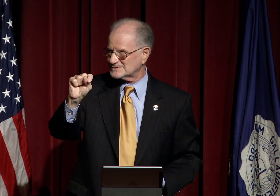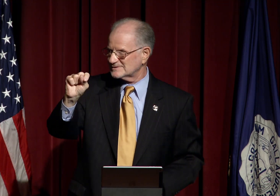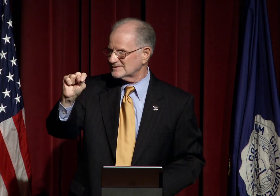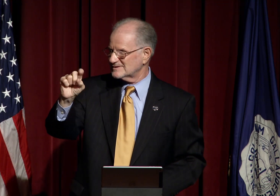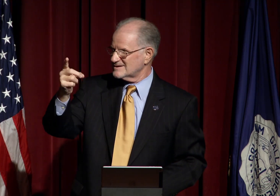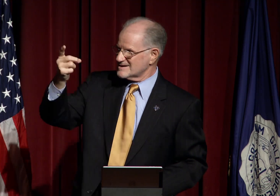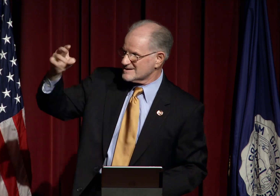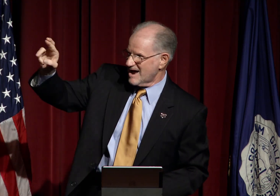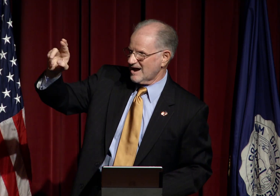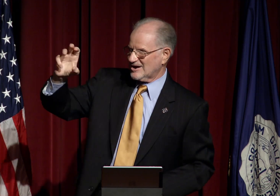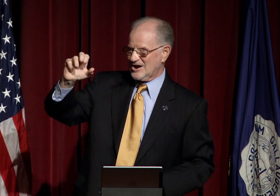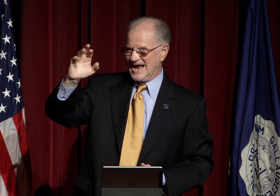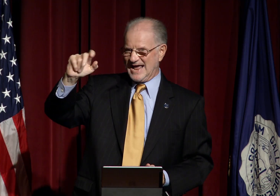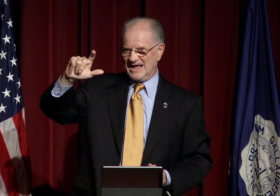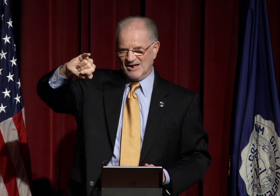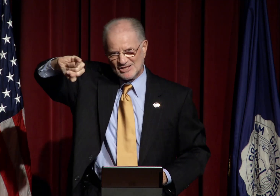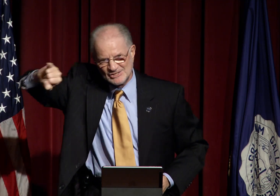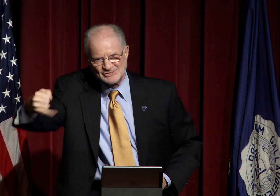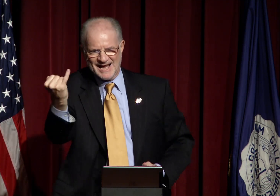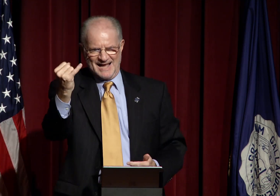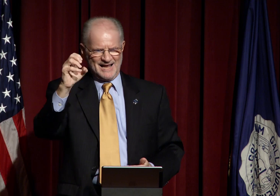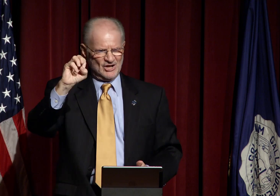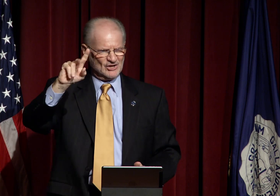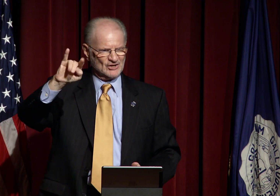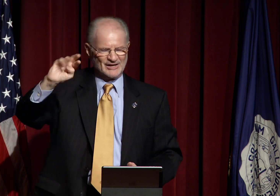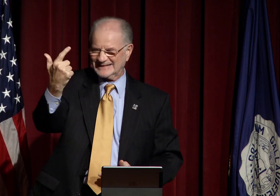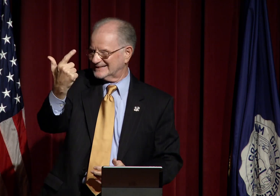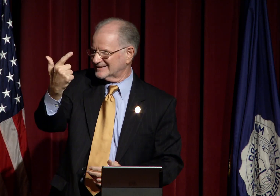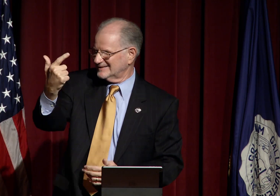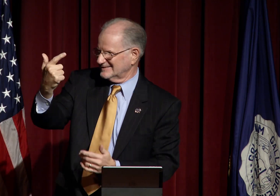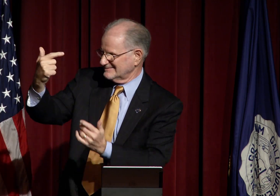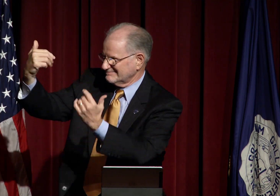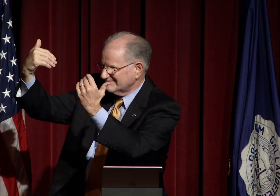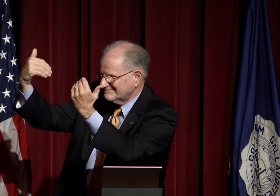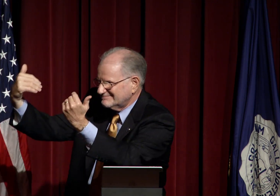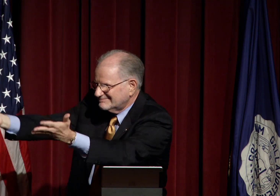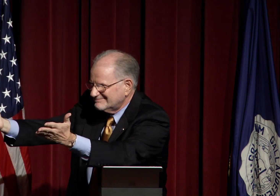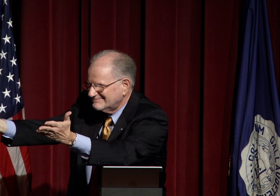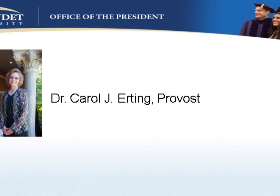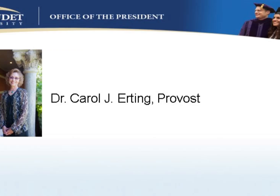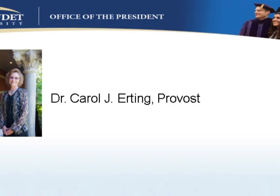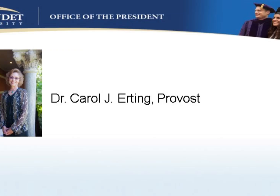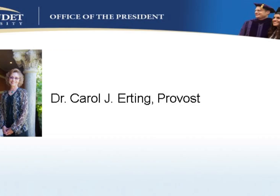new provost, Dr. Carol J. Erding. Carol?